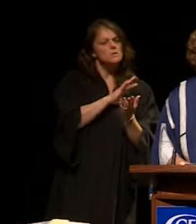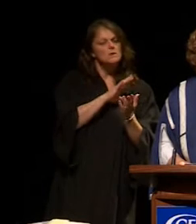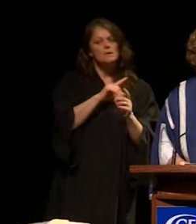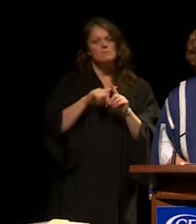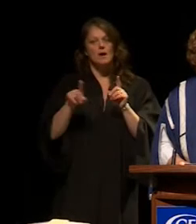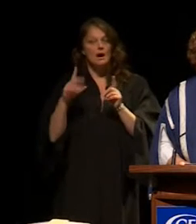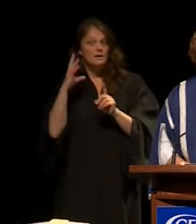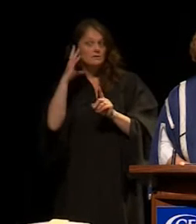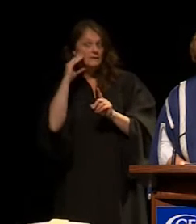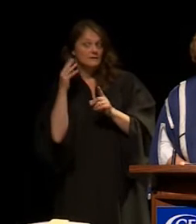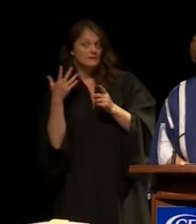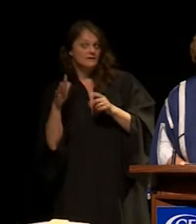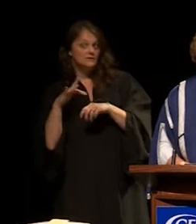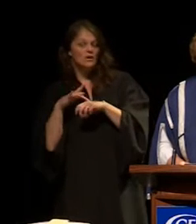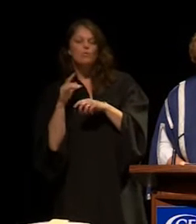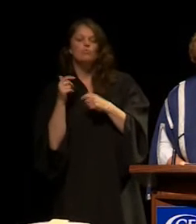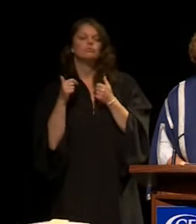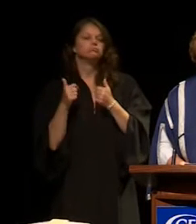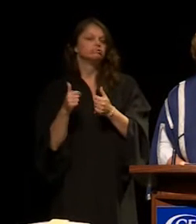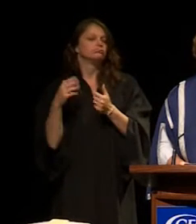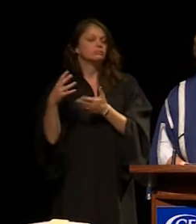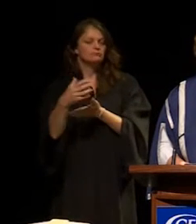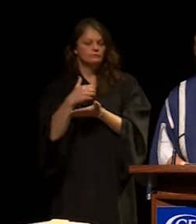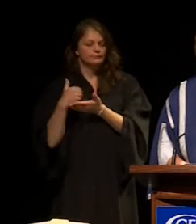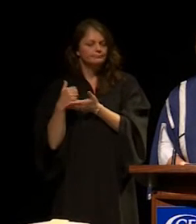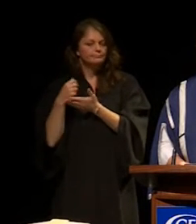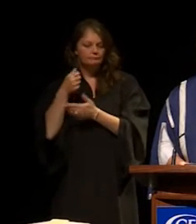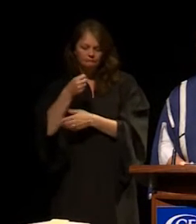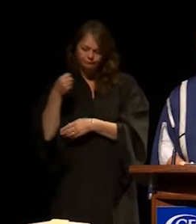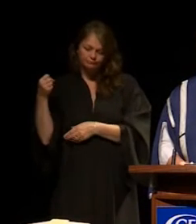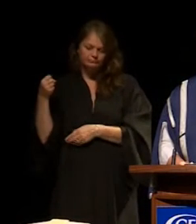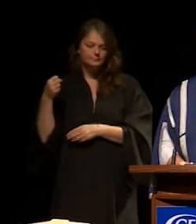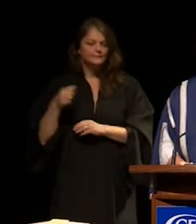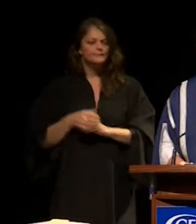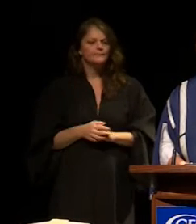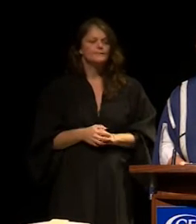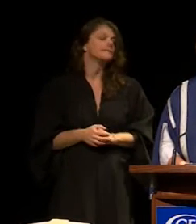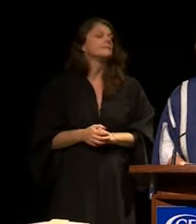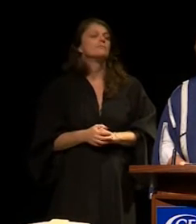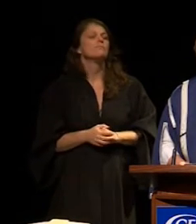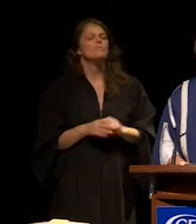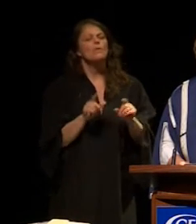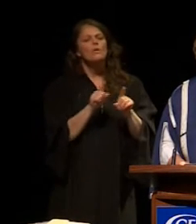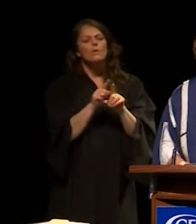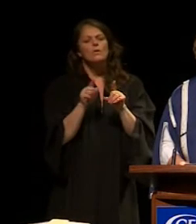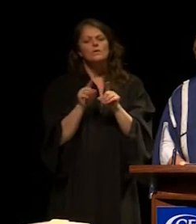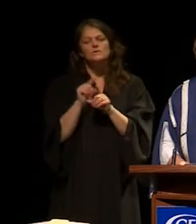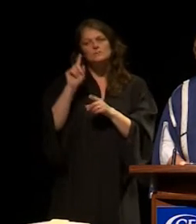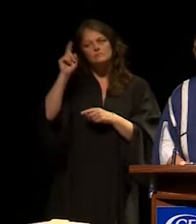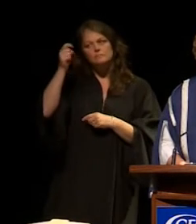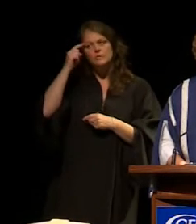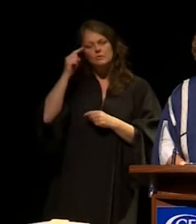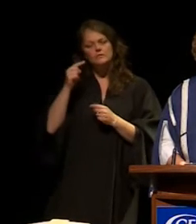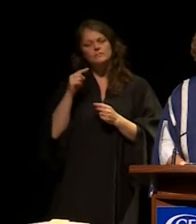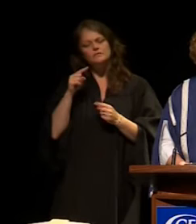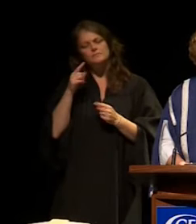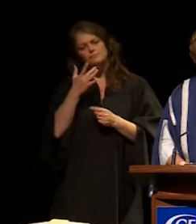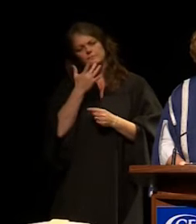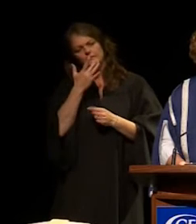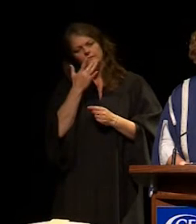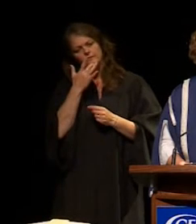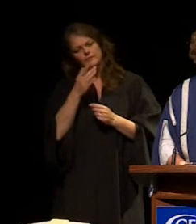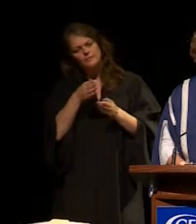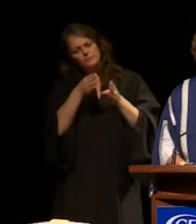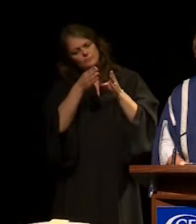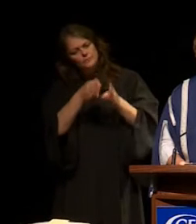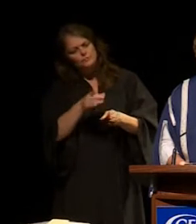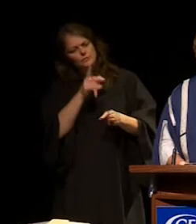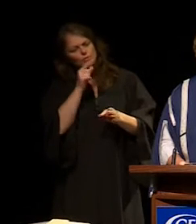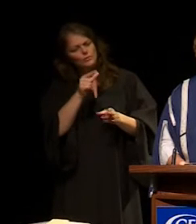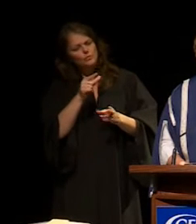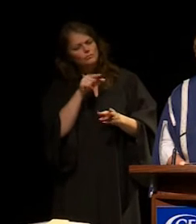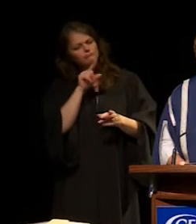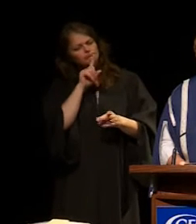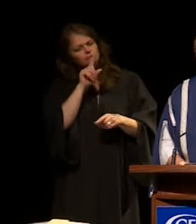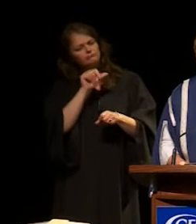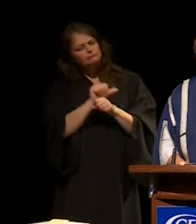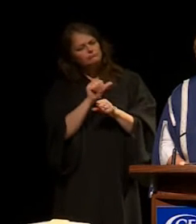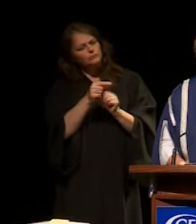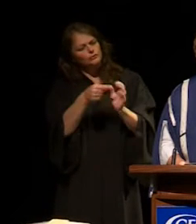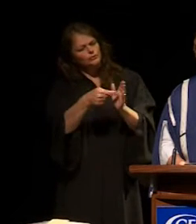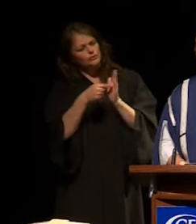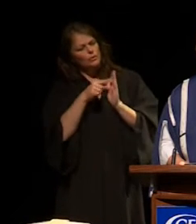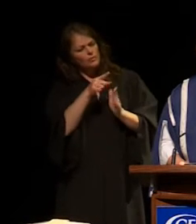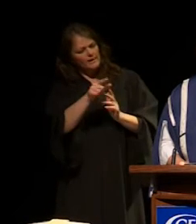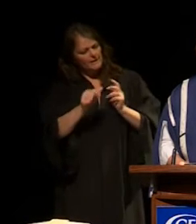Finally, employers are looking for graduates who have shown they can take both initiative inside and outside of the